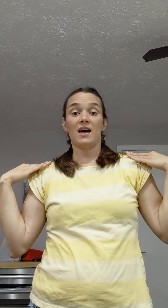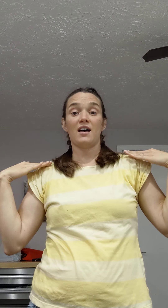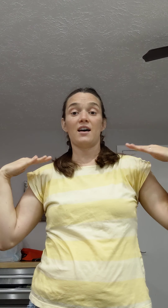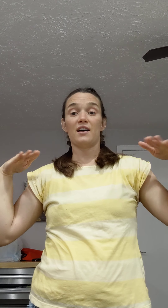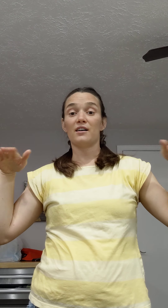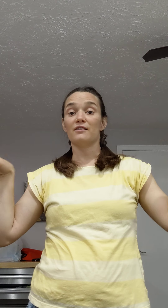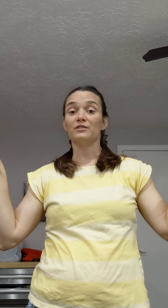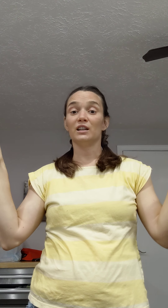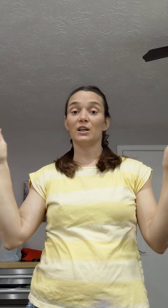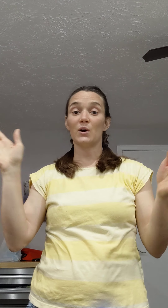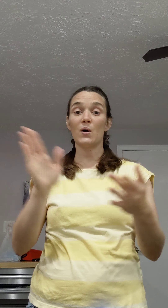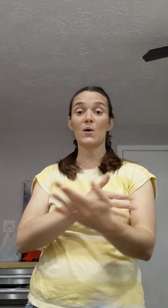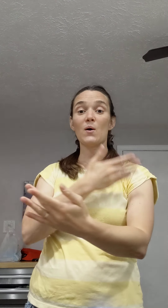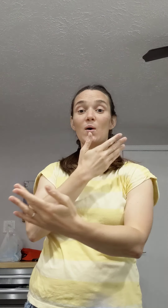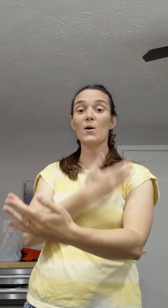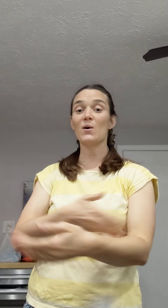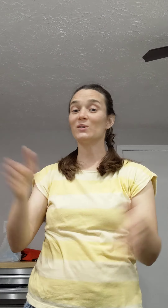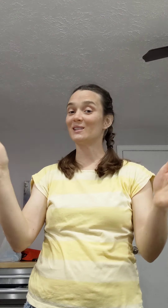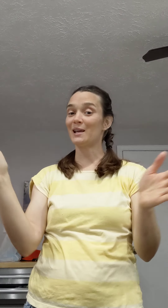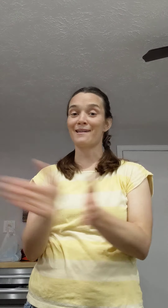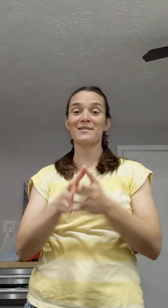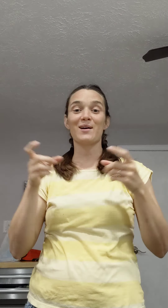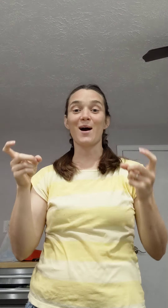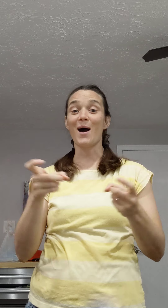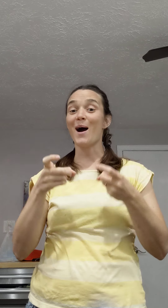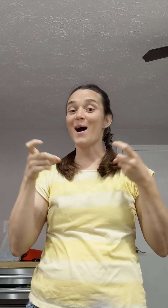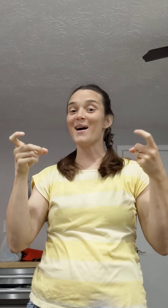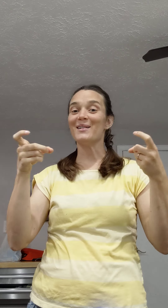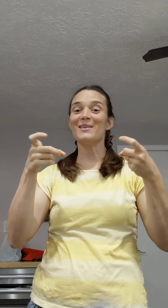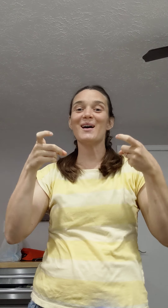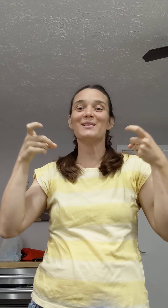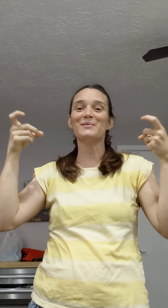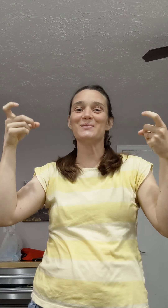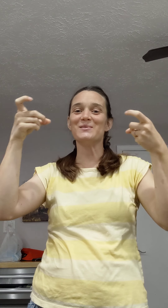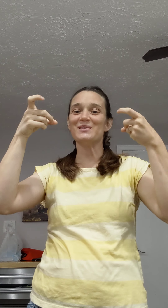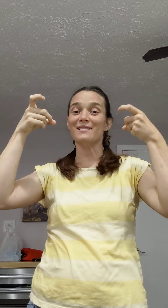heavenly hosts sing hallelujah.